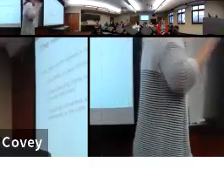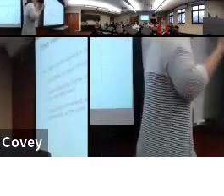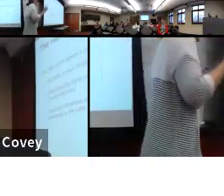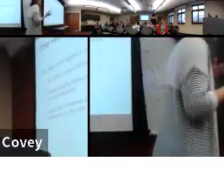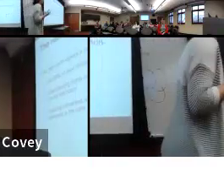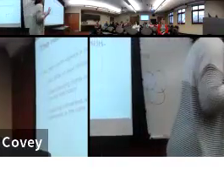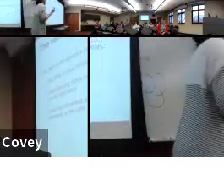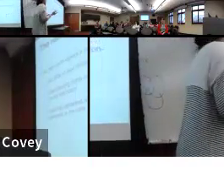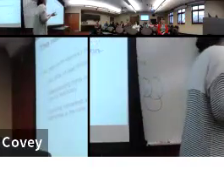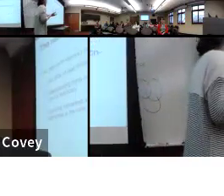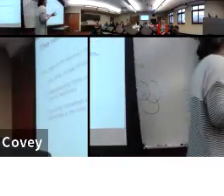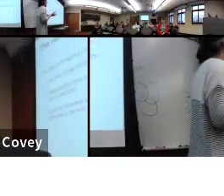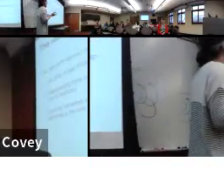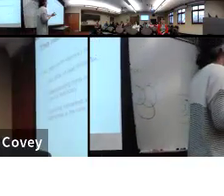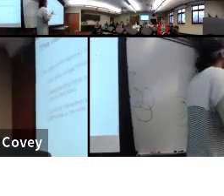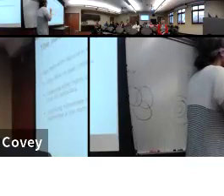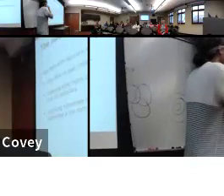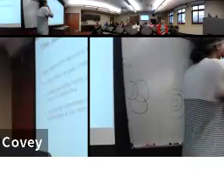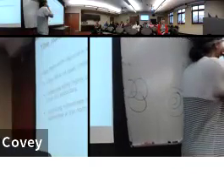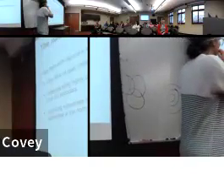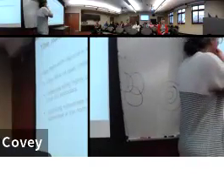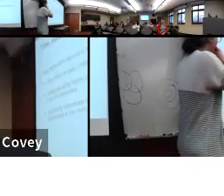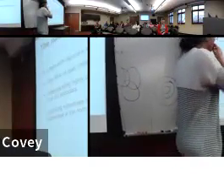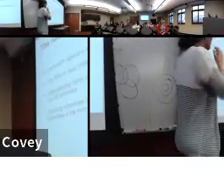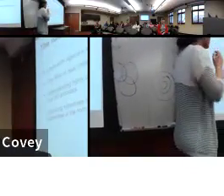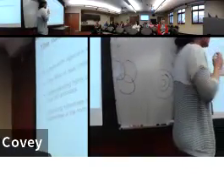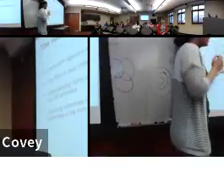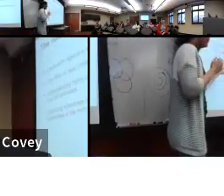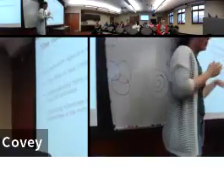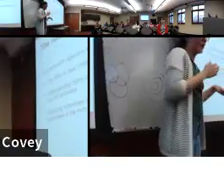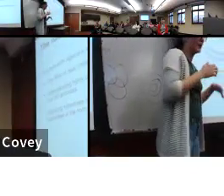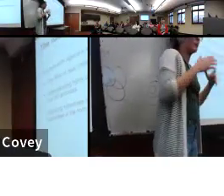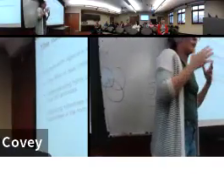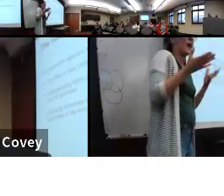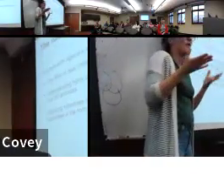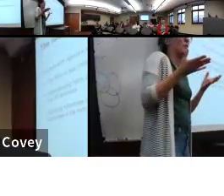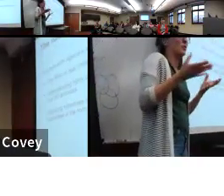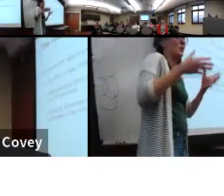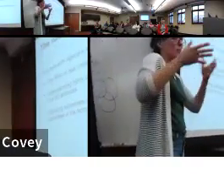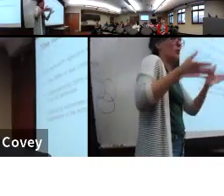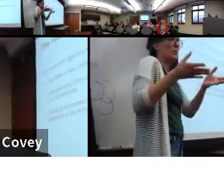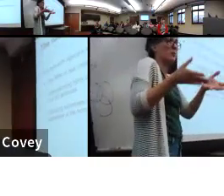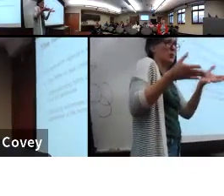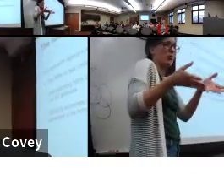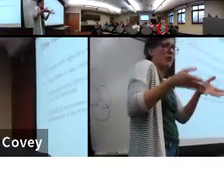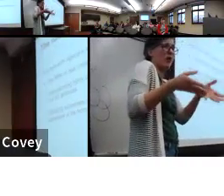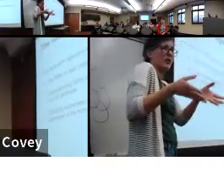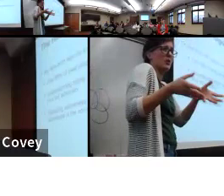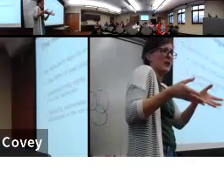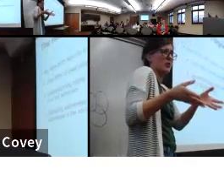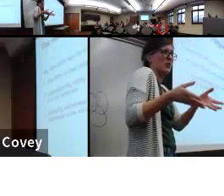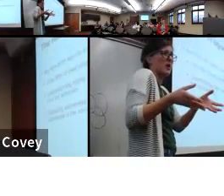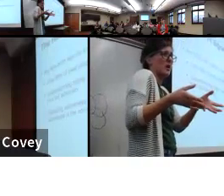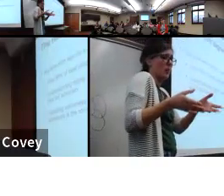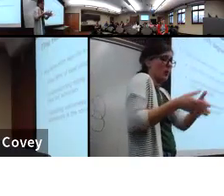for reasons that we perhaps haven't examined. And especially it's problematic when we have a community where most people don't fall